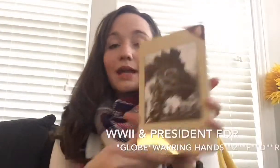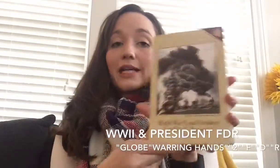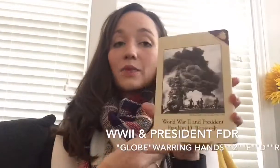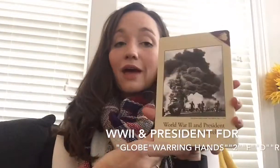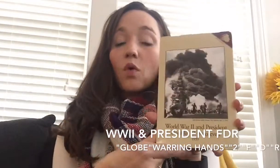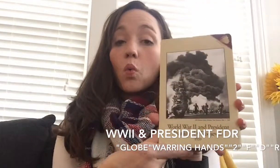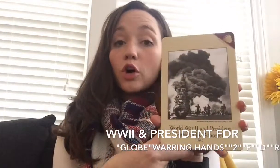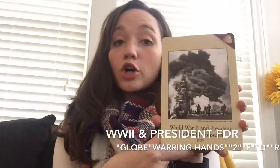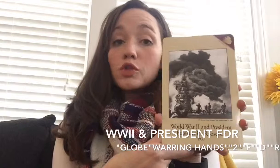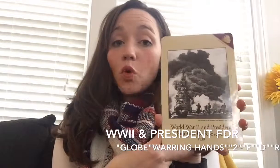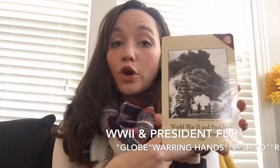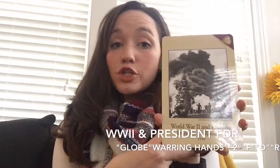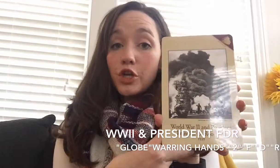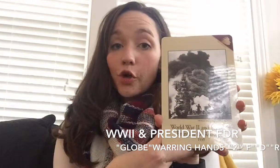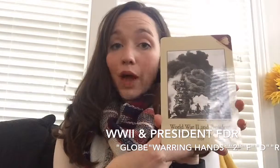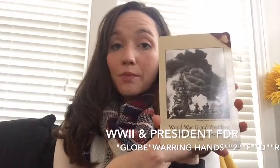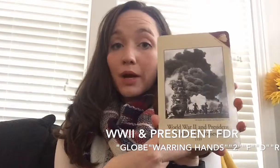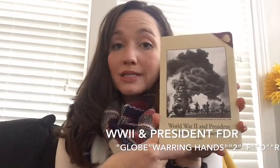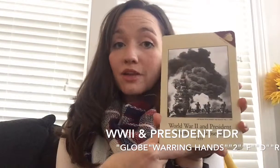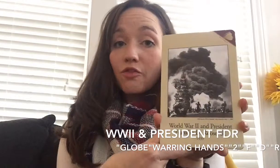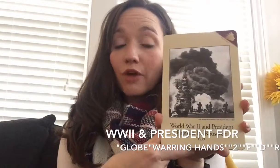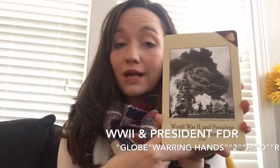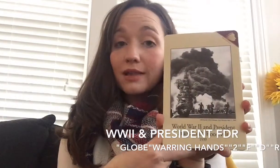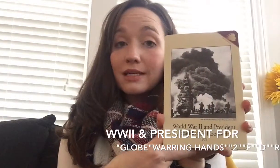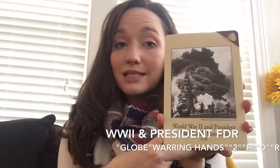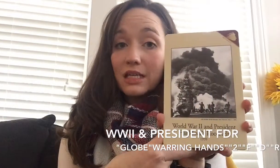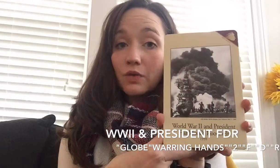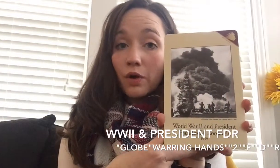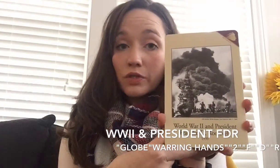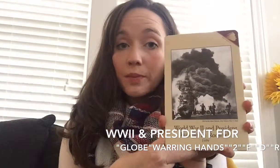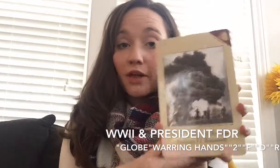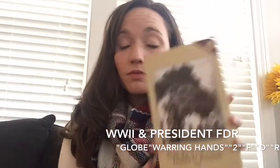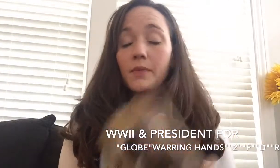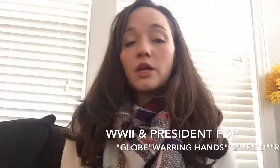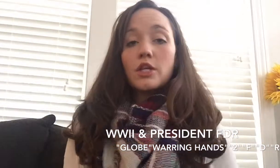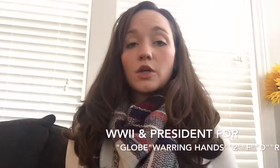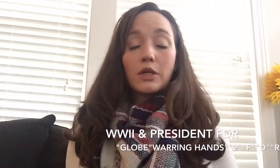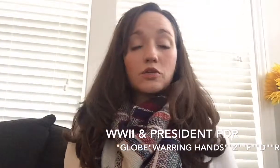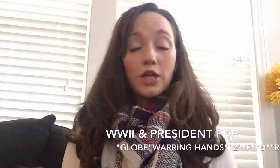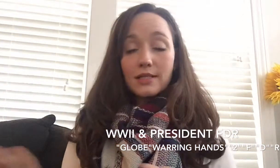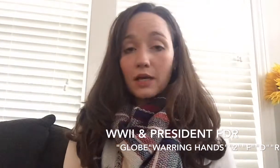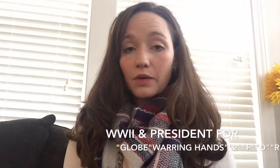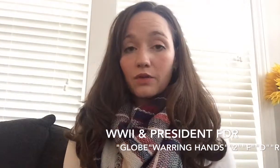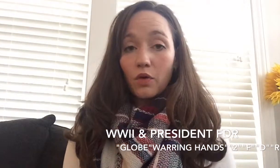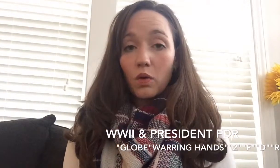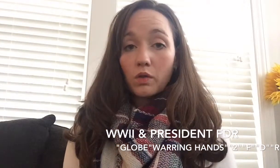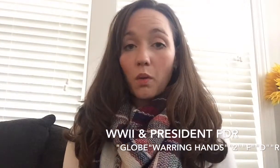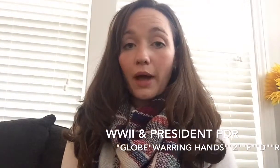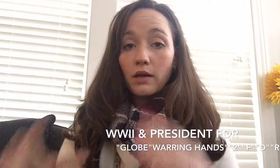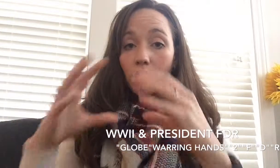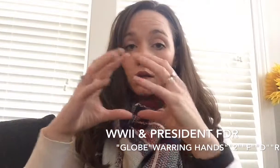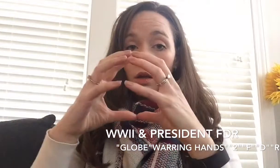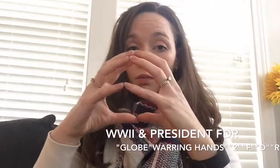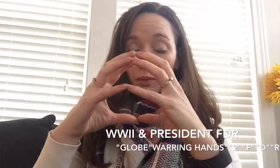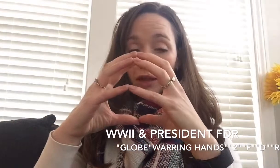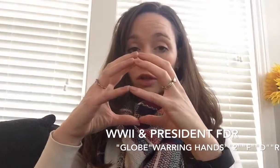Next we have World War II and President Franklin D. Roosevelt. So we do just like we did for World War I. We make the